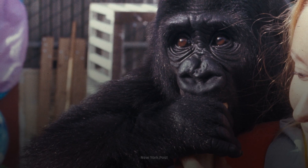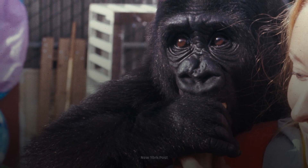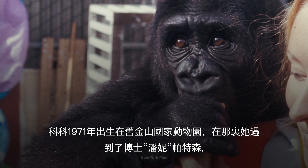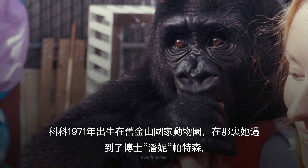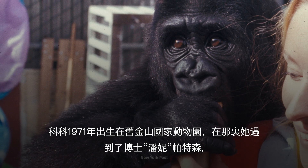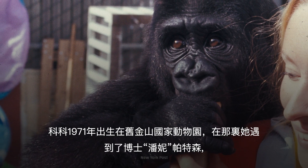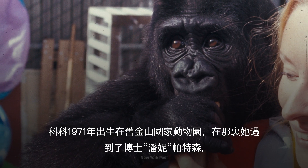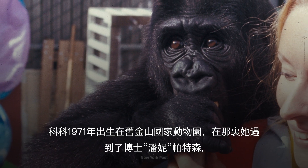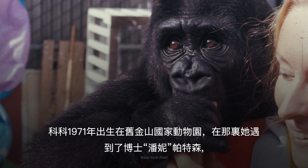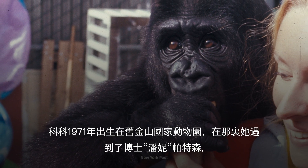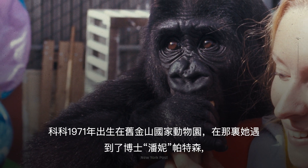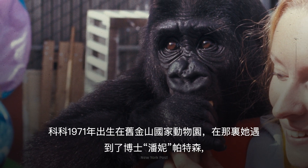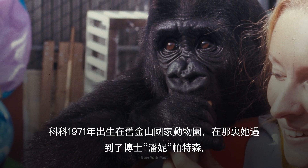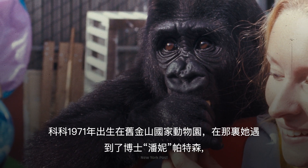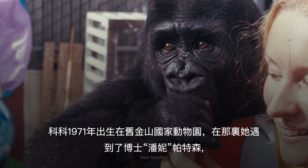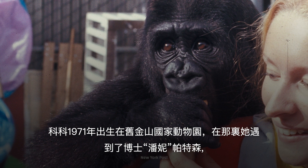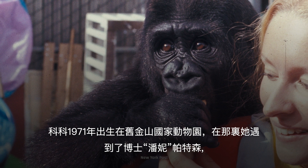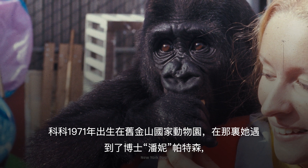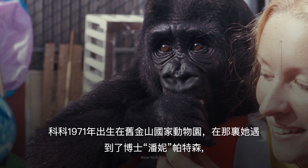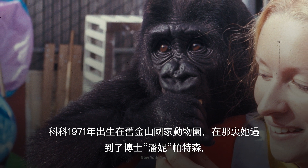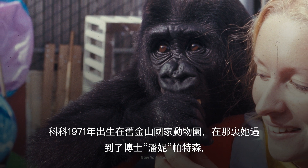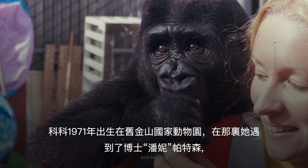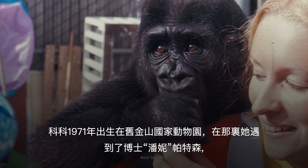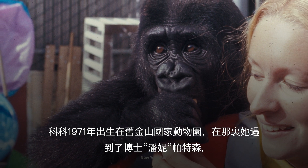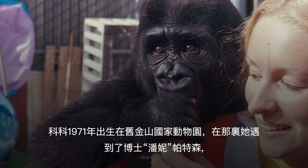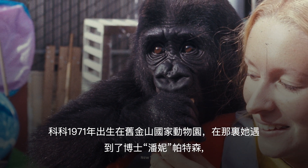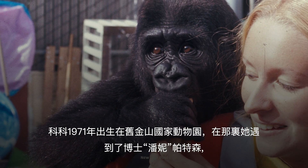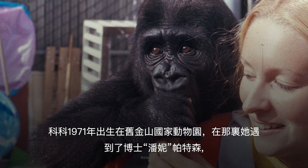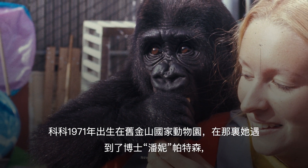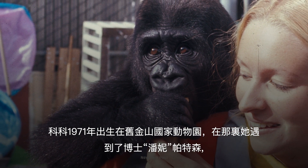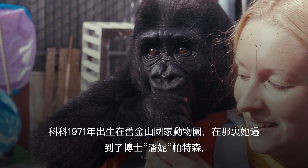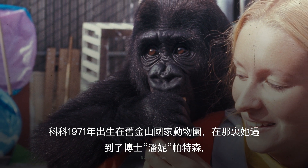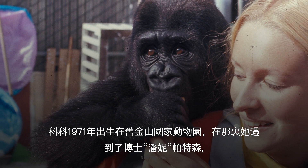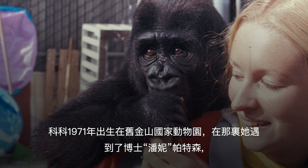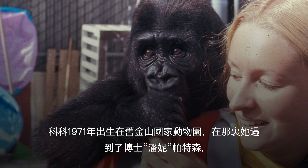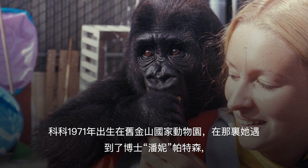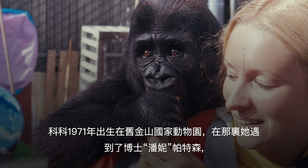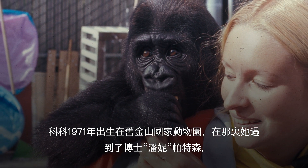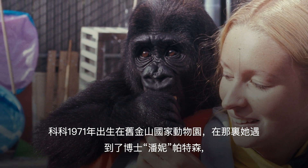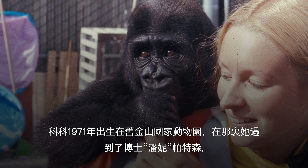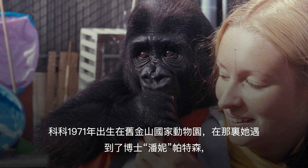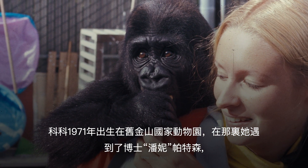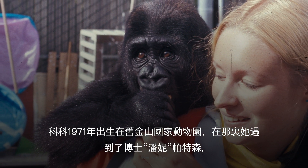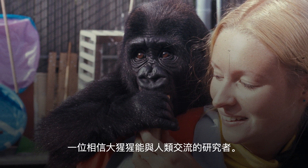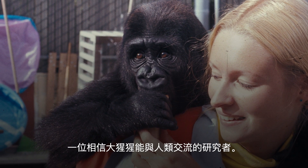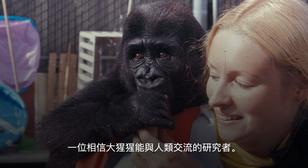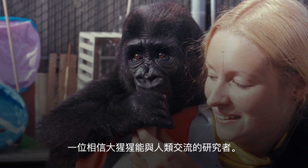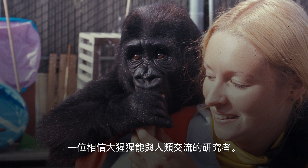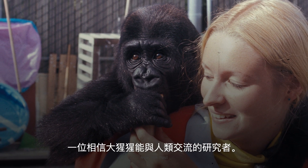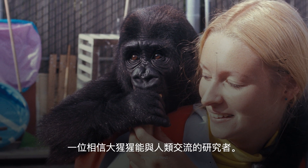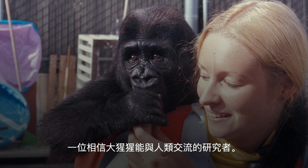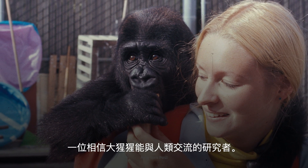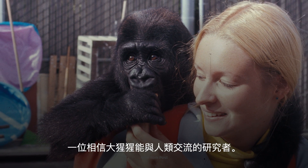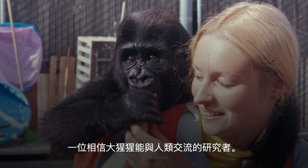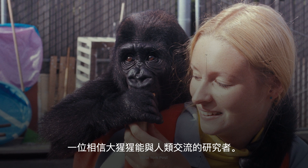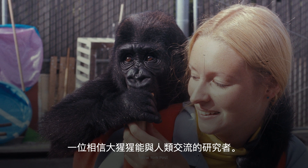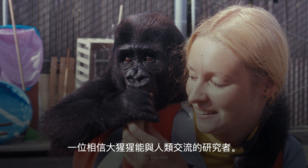Coco was born in 1971 at the San Francisco Zoo, where she met Dr. Penny Patterson, a researcher who believed that gorillas